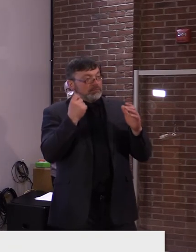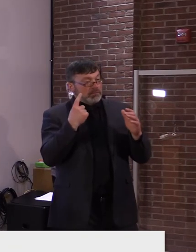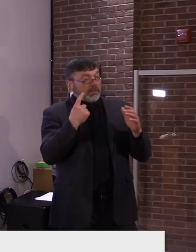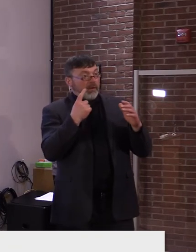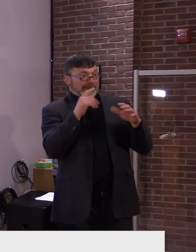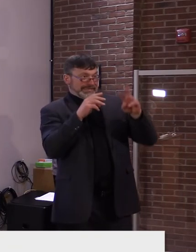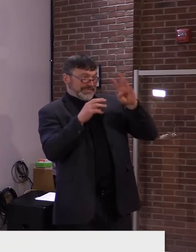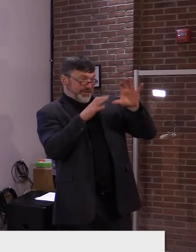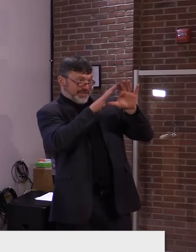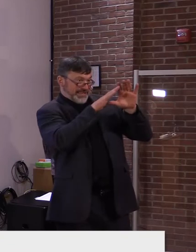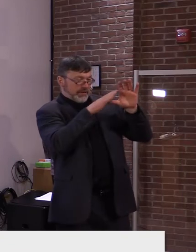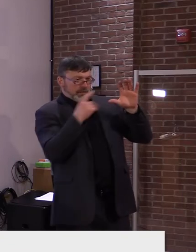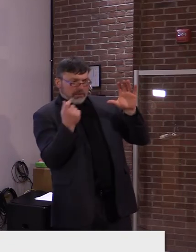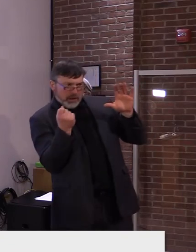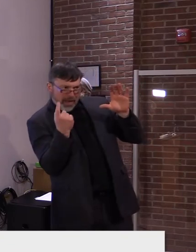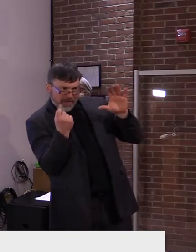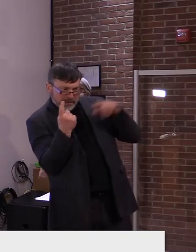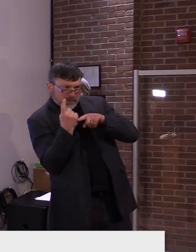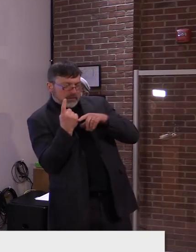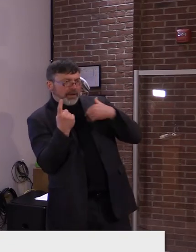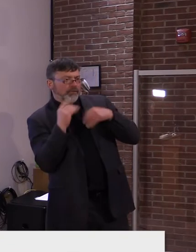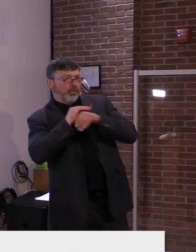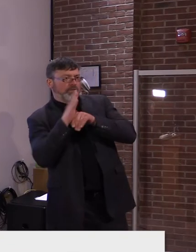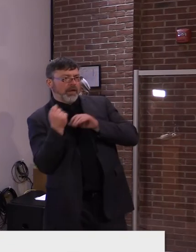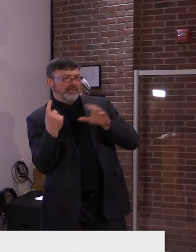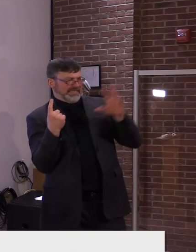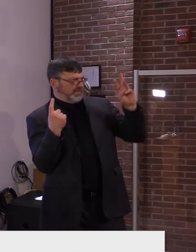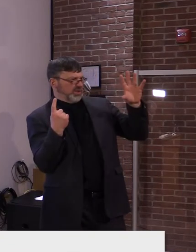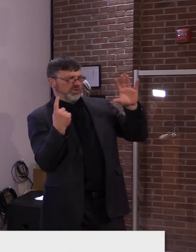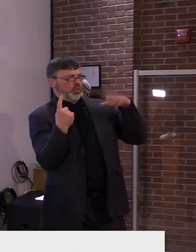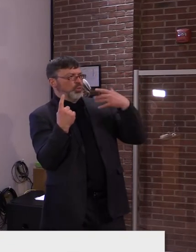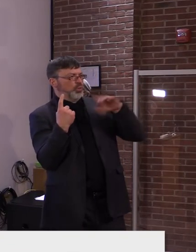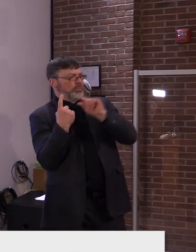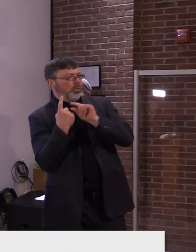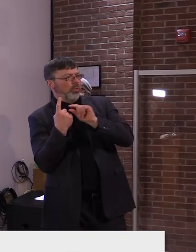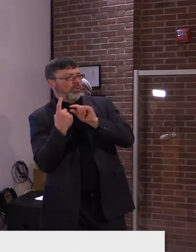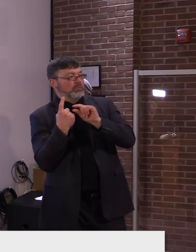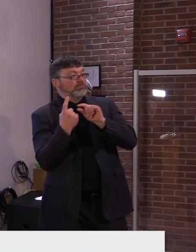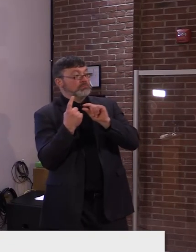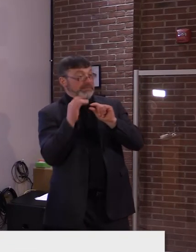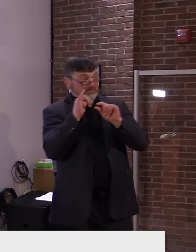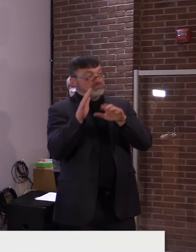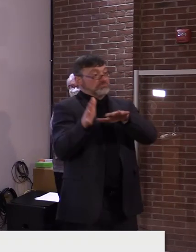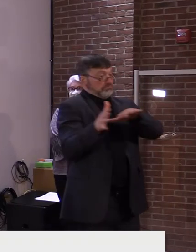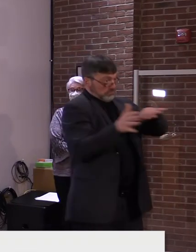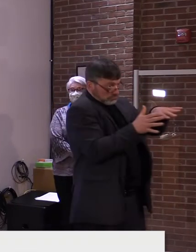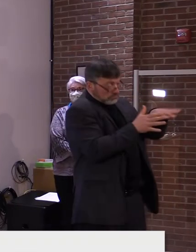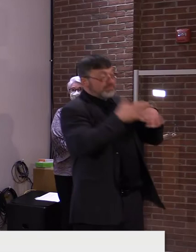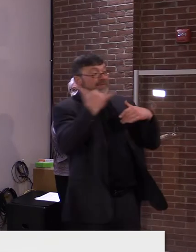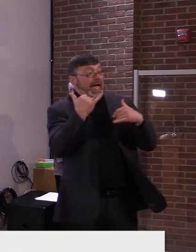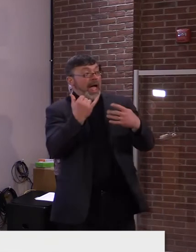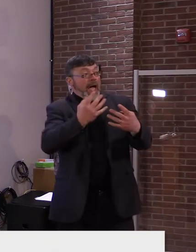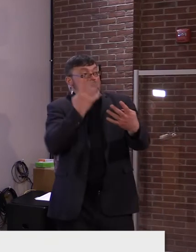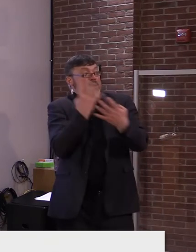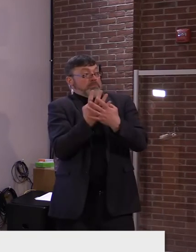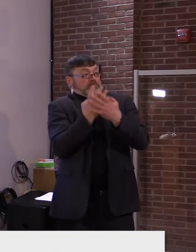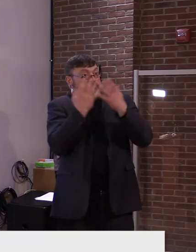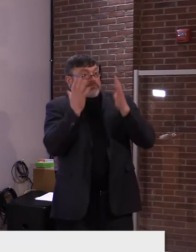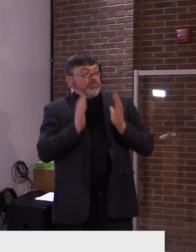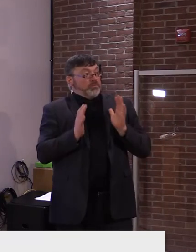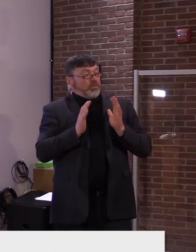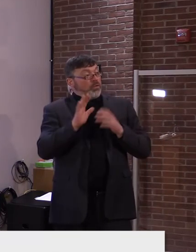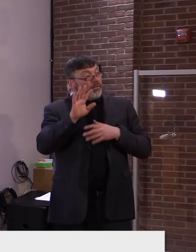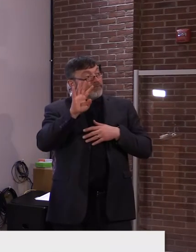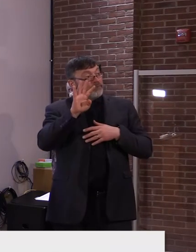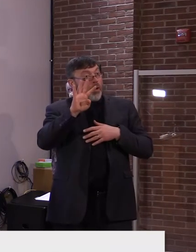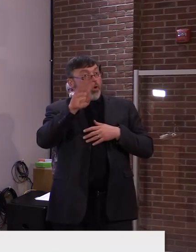today. We have 41 inmates system-wide, 40 in Northern, which is the Newport prison,